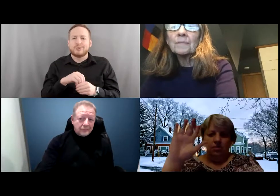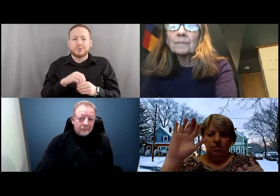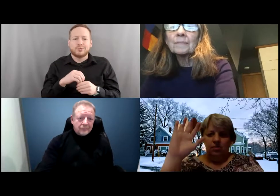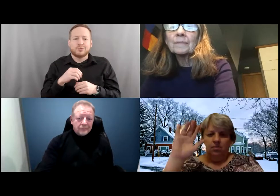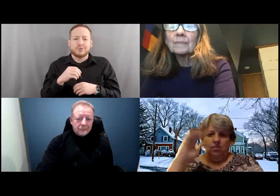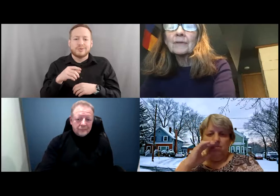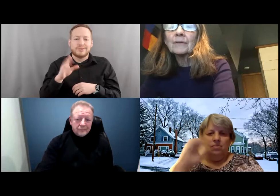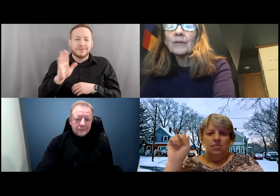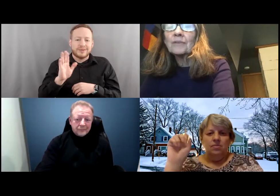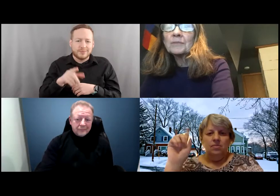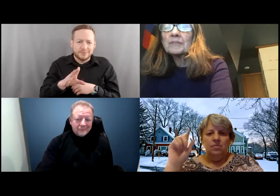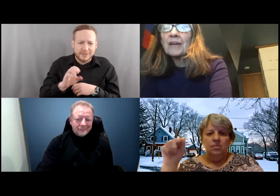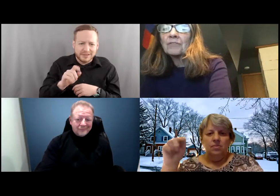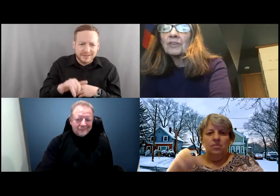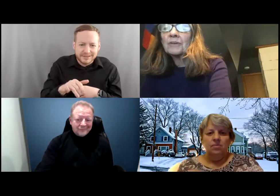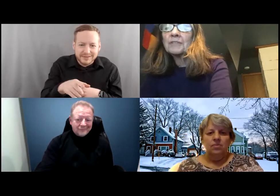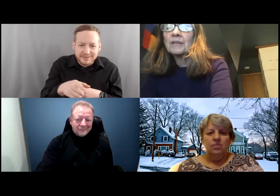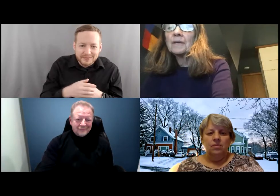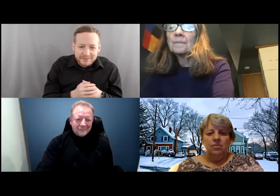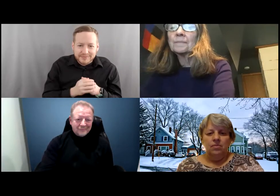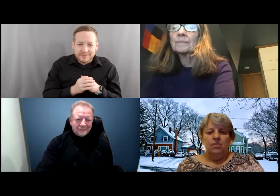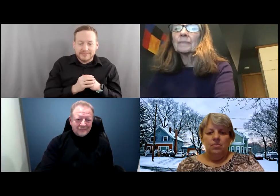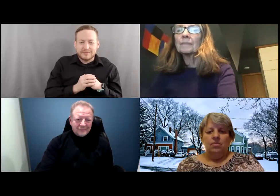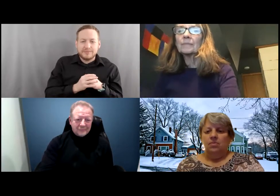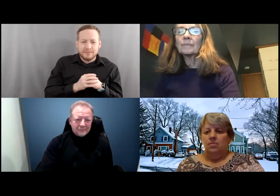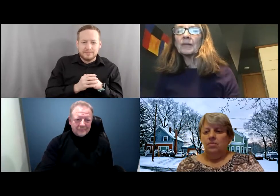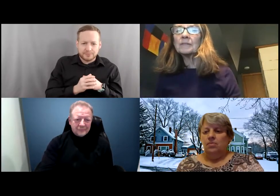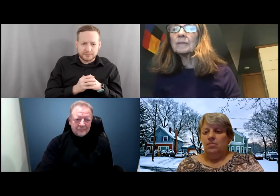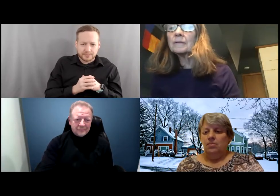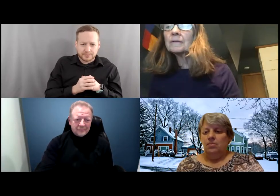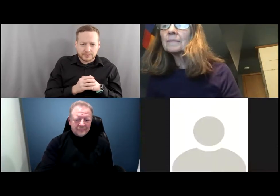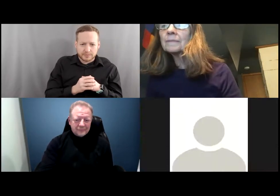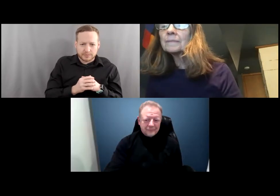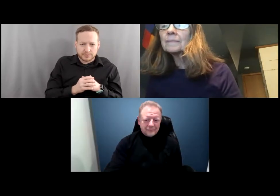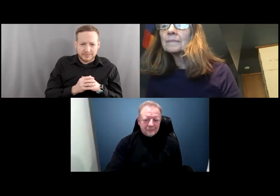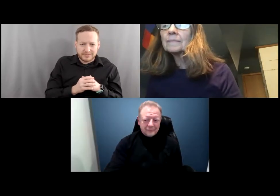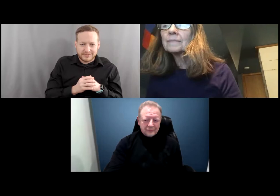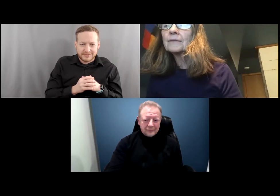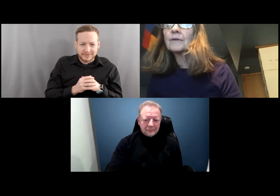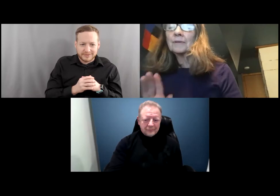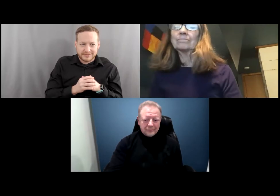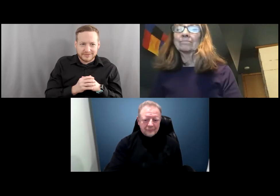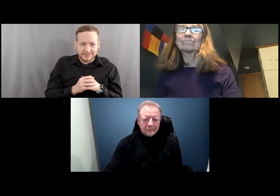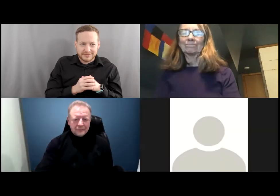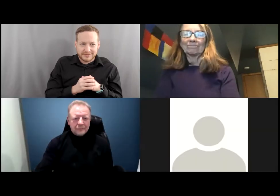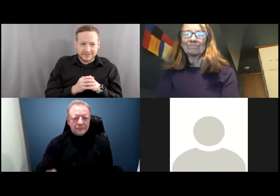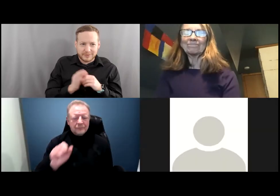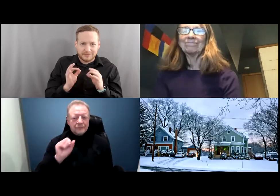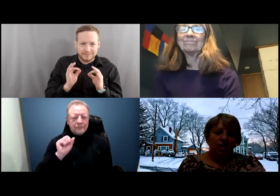Also, we have some staff here today. Betsy, go ahead. Oh.